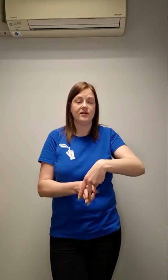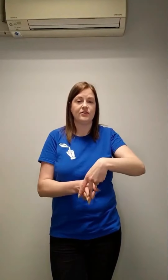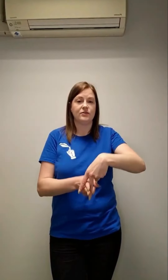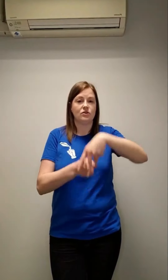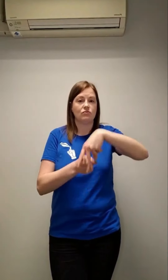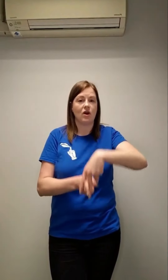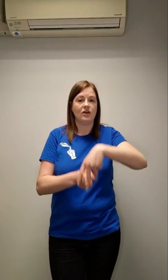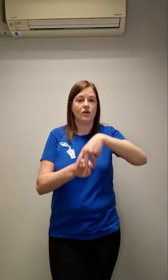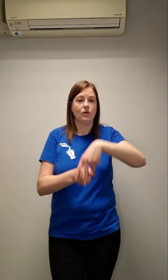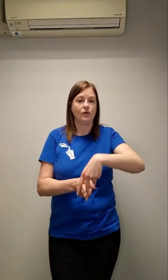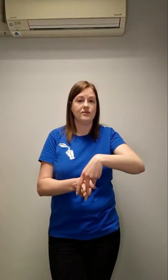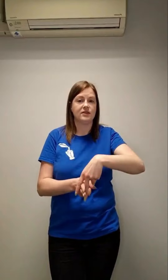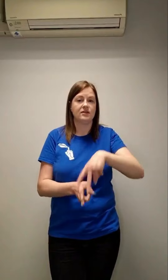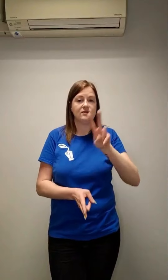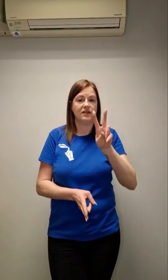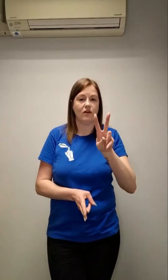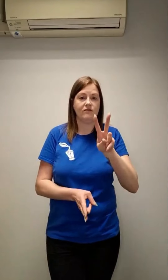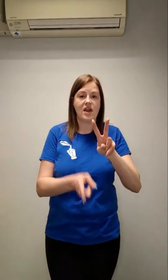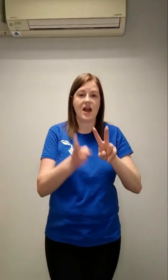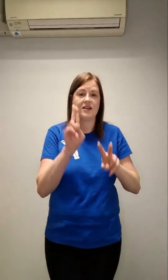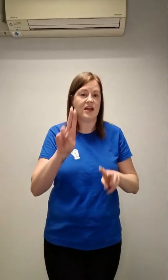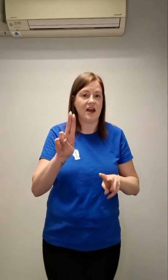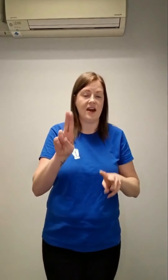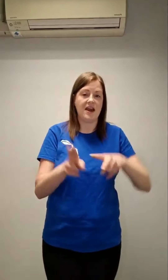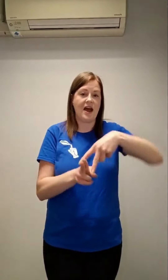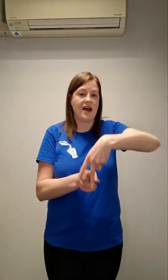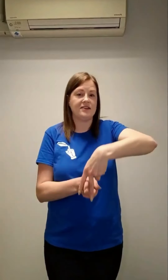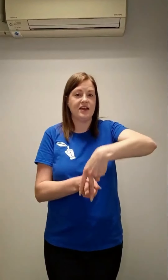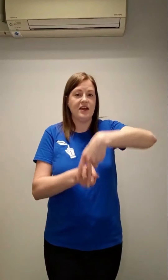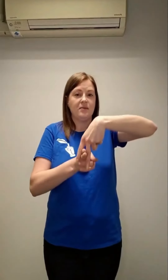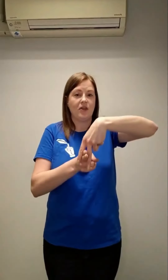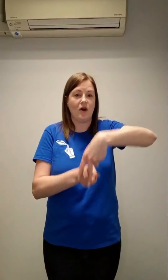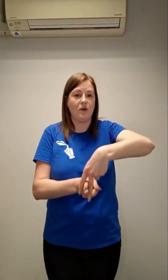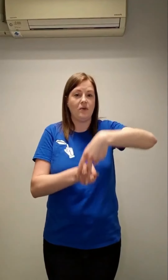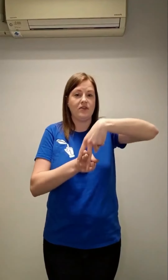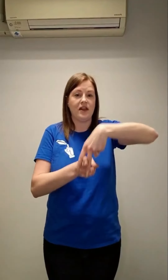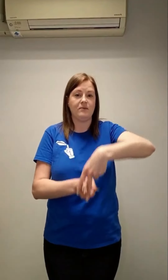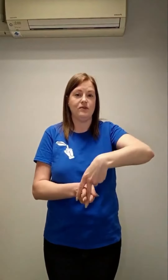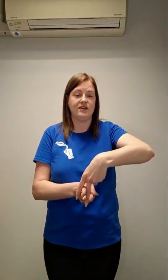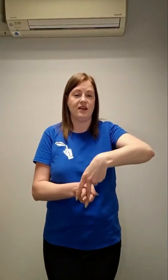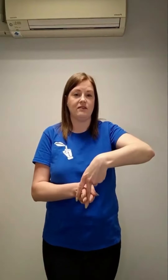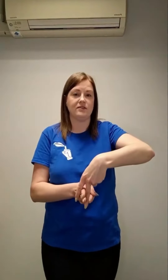so to ride a horse. So you've got a V hand and an N hand, but the whole thing moves together as one.